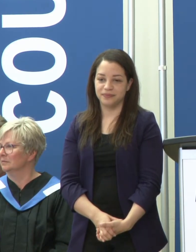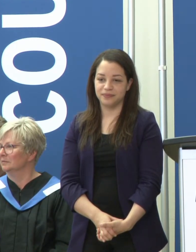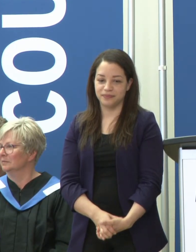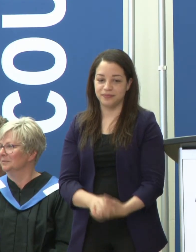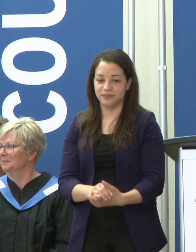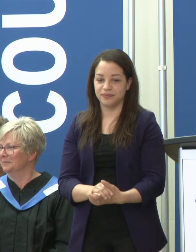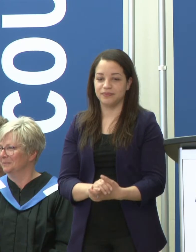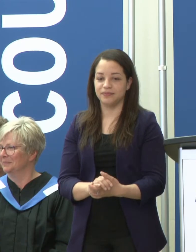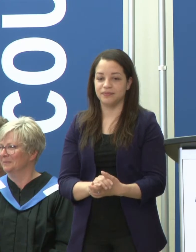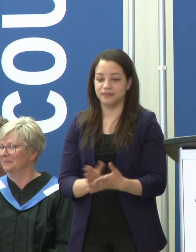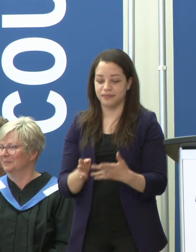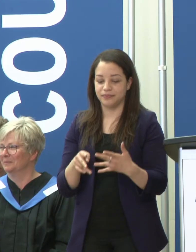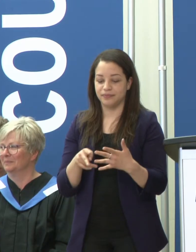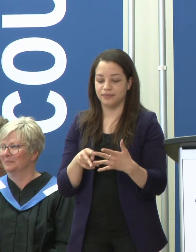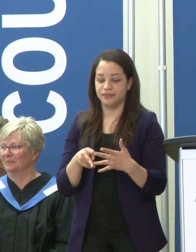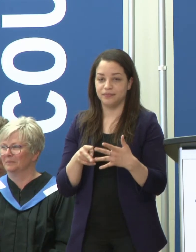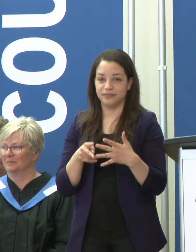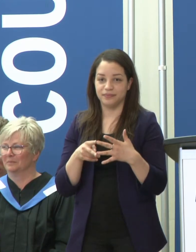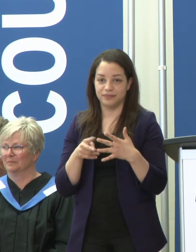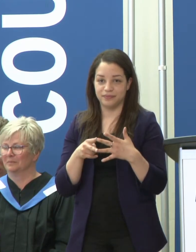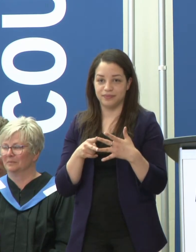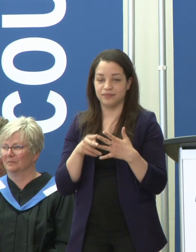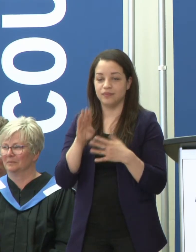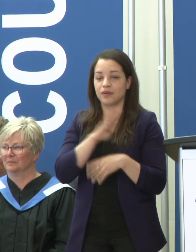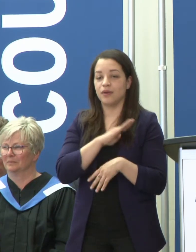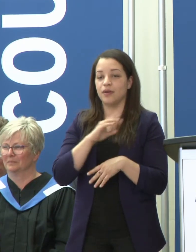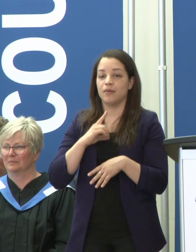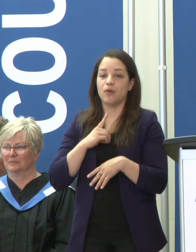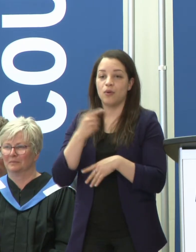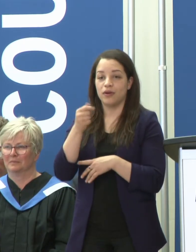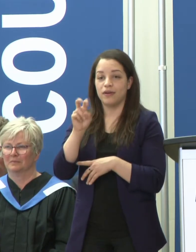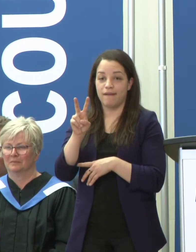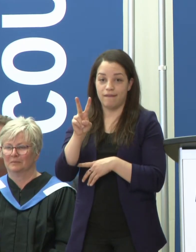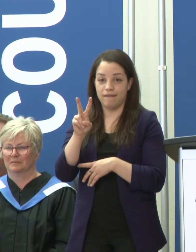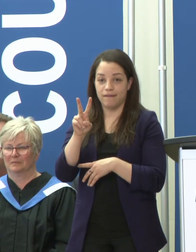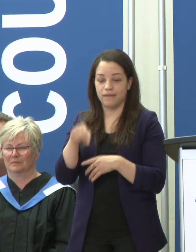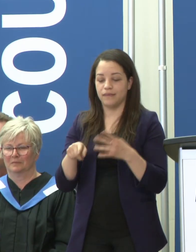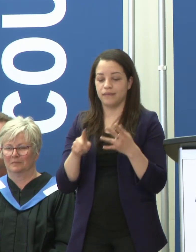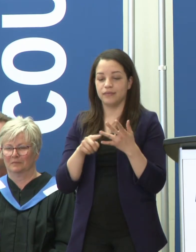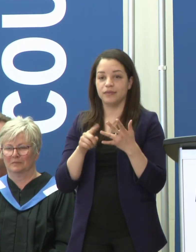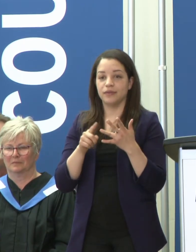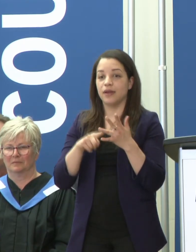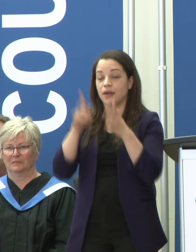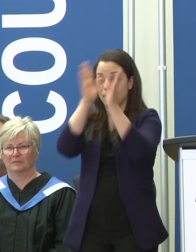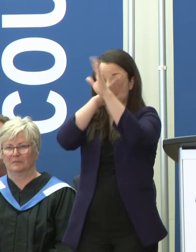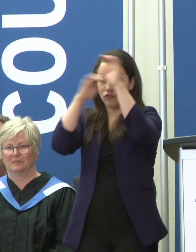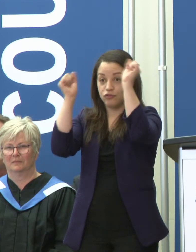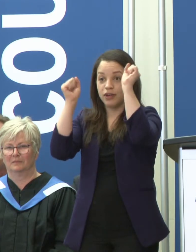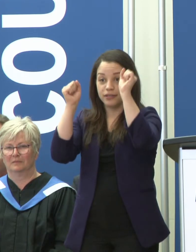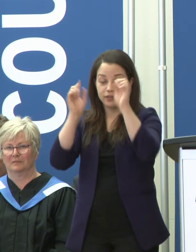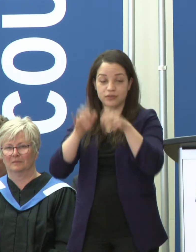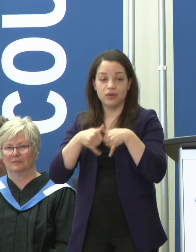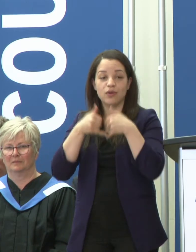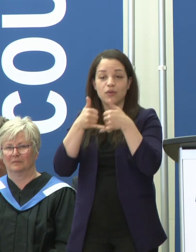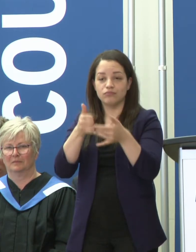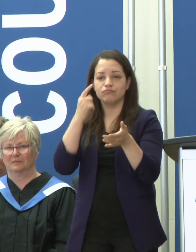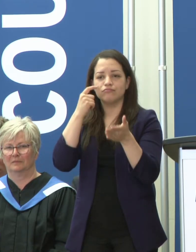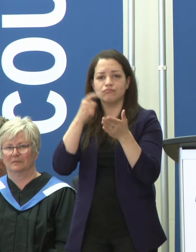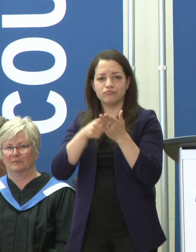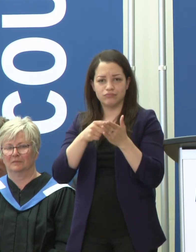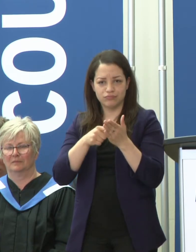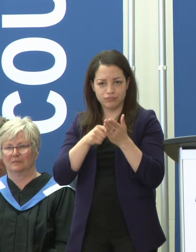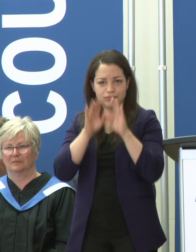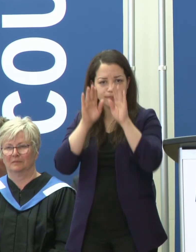Our next two student awards, the Board of Governors Award and the President's Award, acknowledge academic